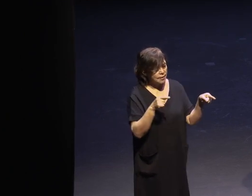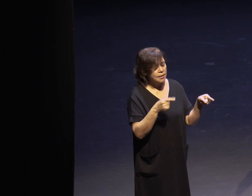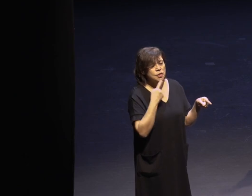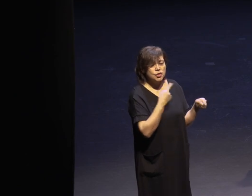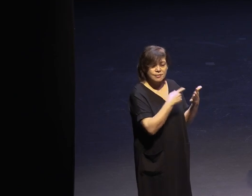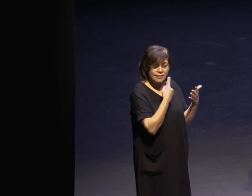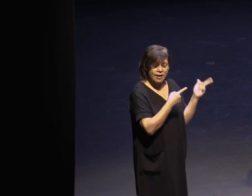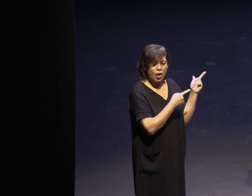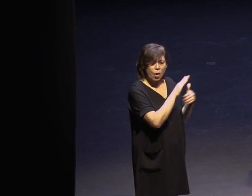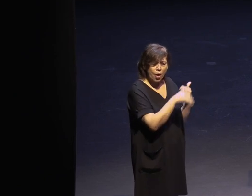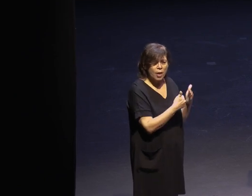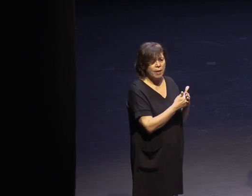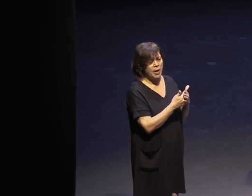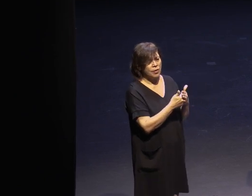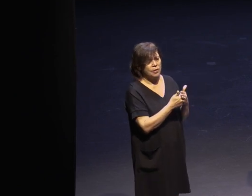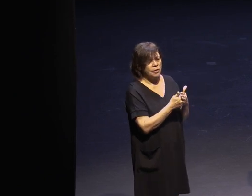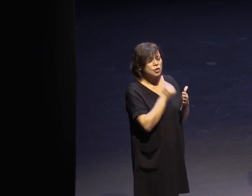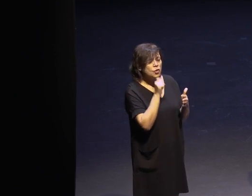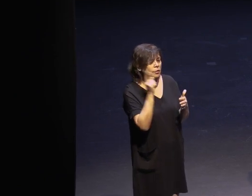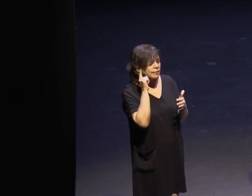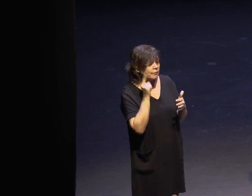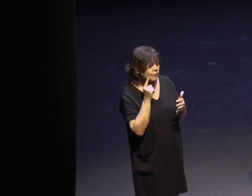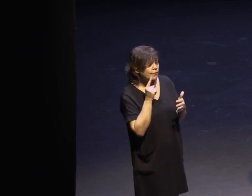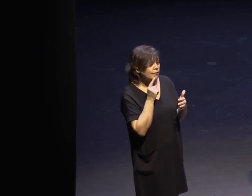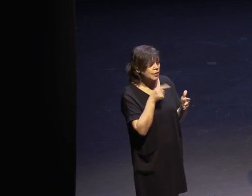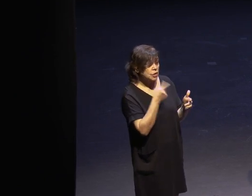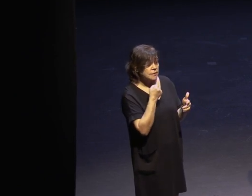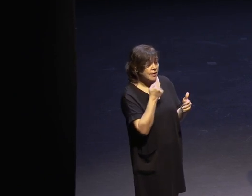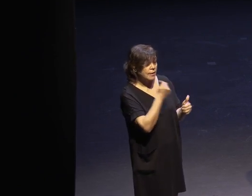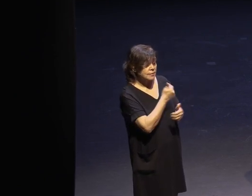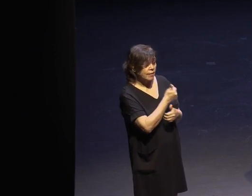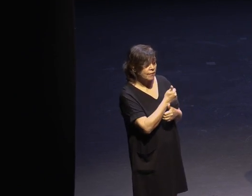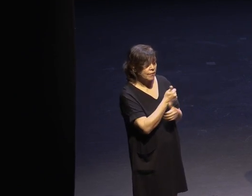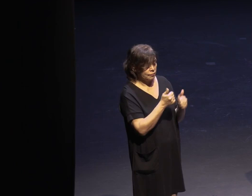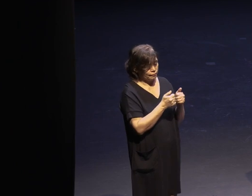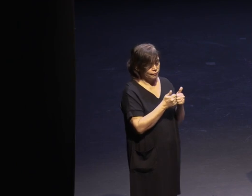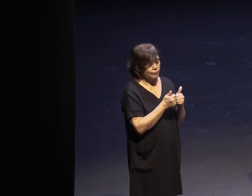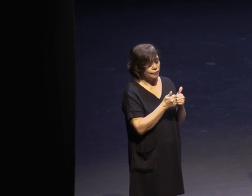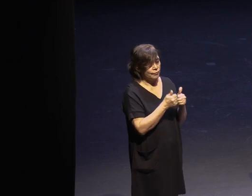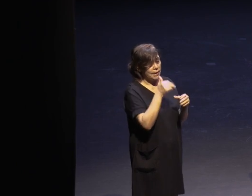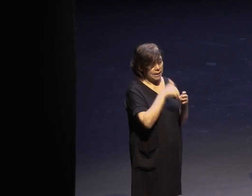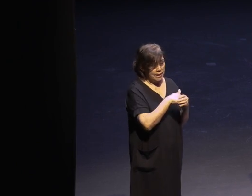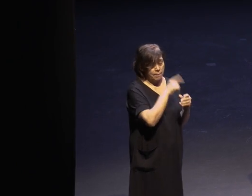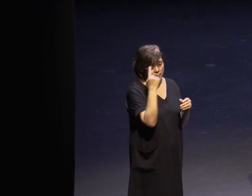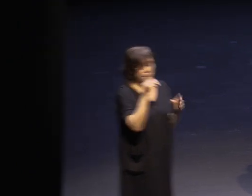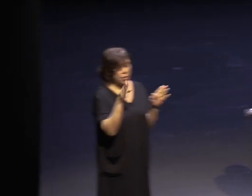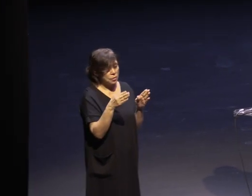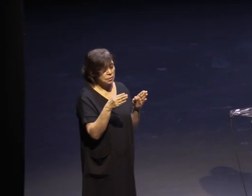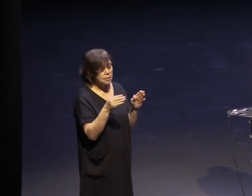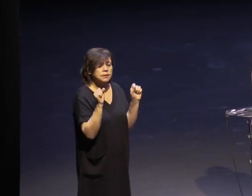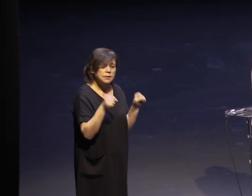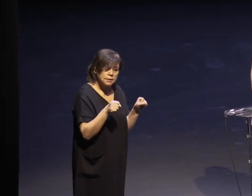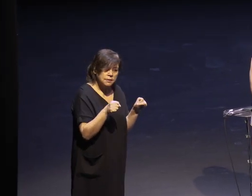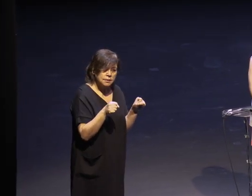disability, you know, navigating the non-hearing world. And she said this in her self-devised piece in the black box.